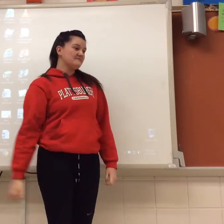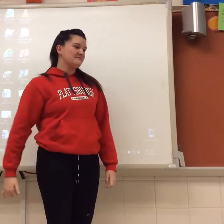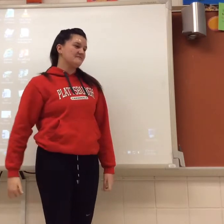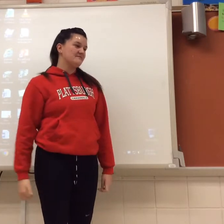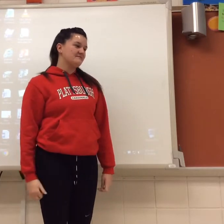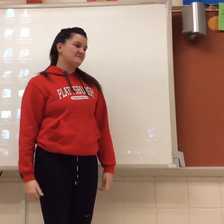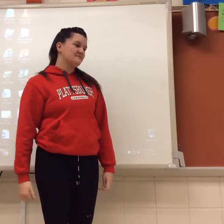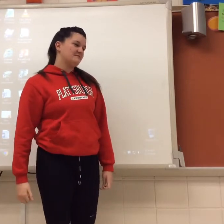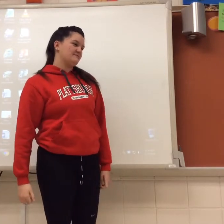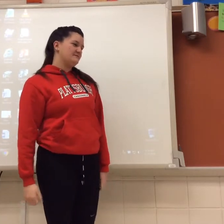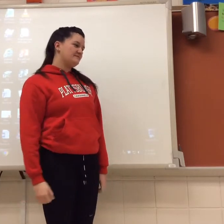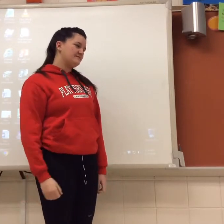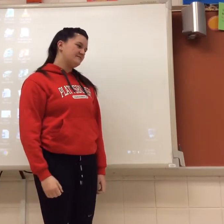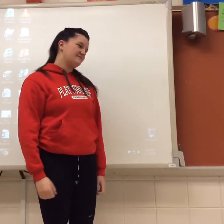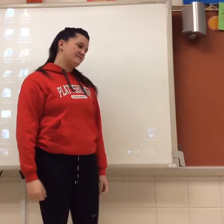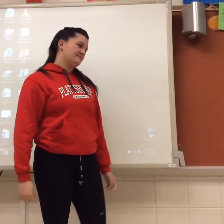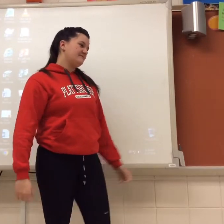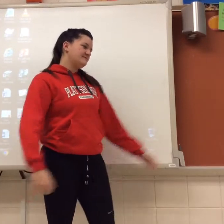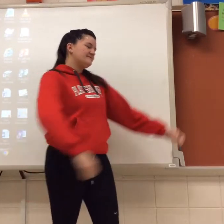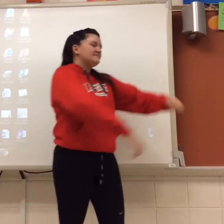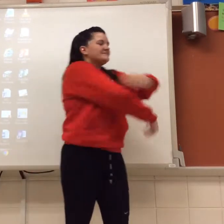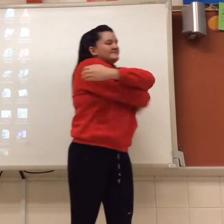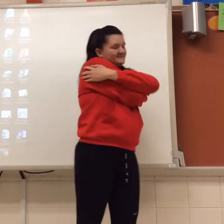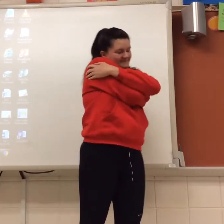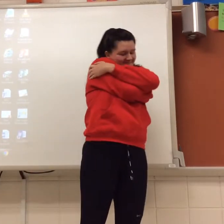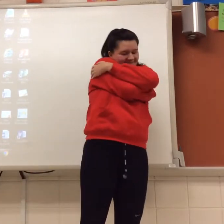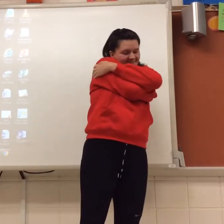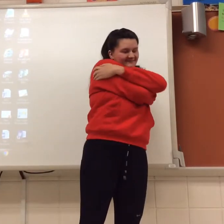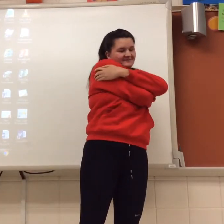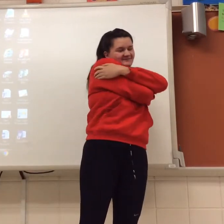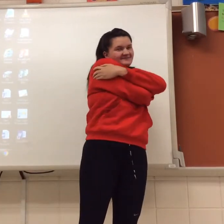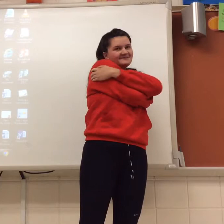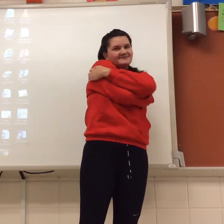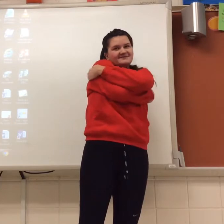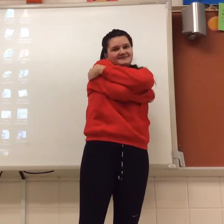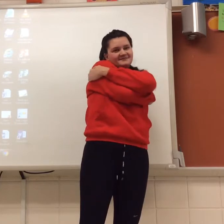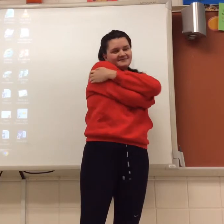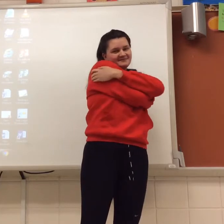said Lisa, and gave him a big hug.